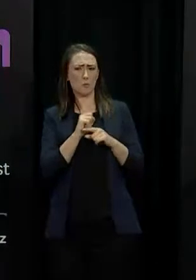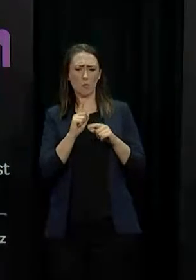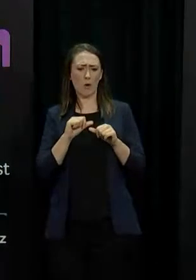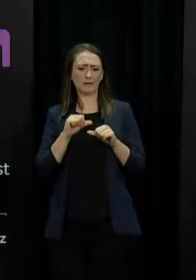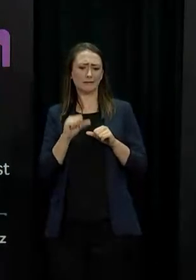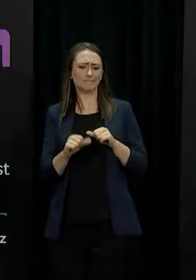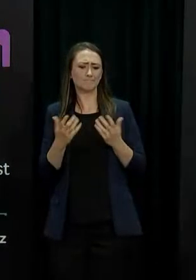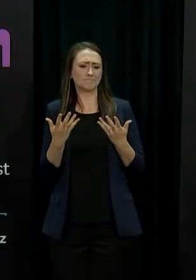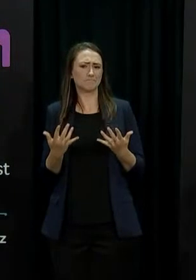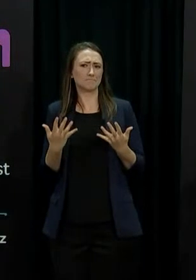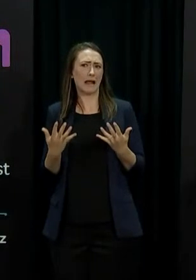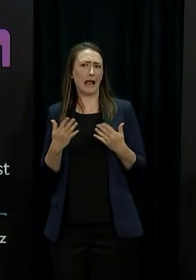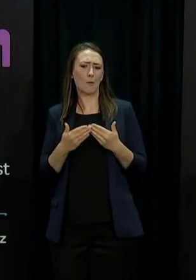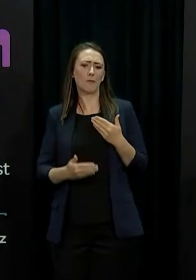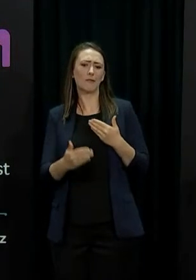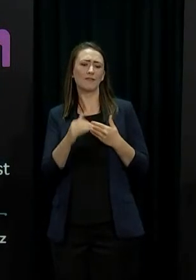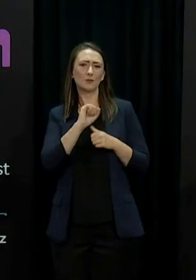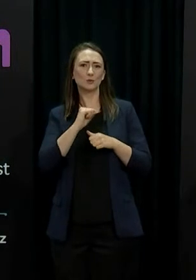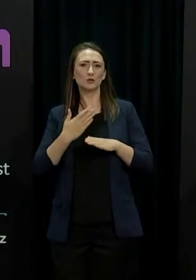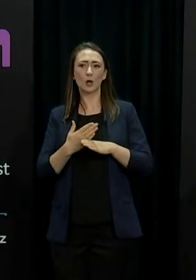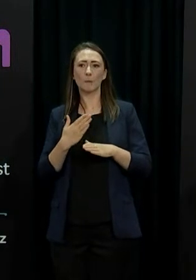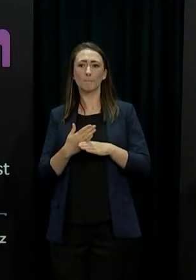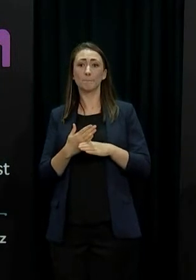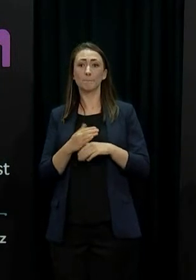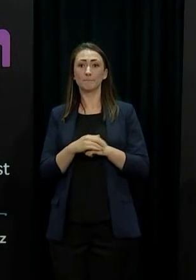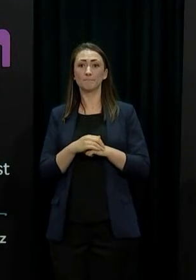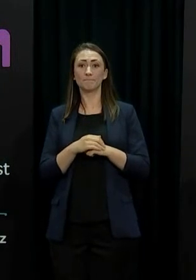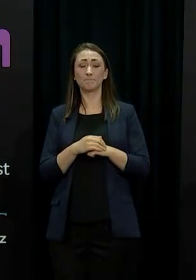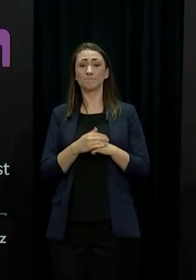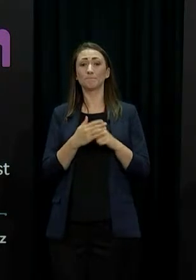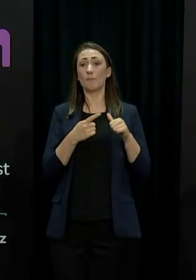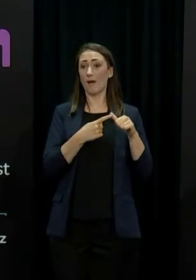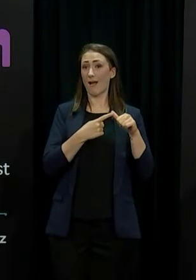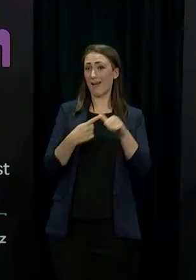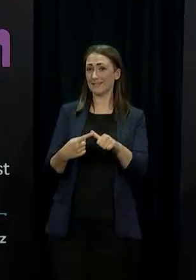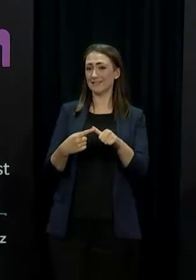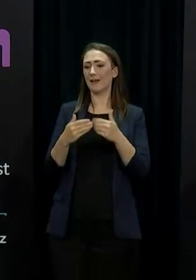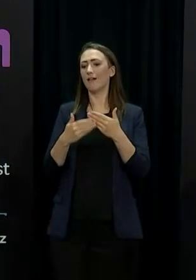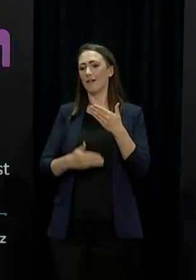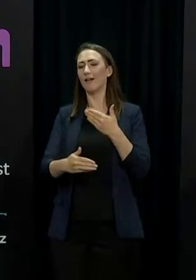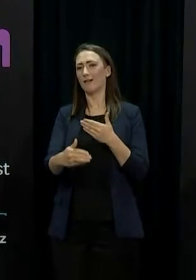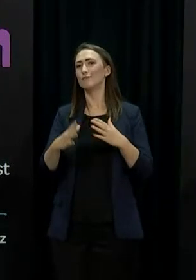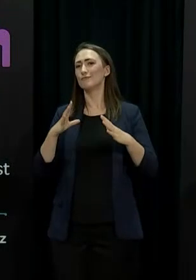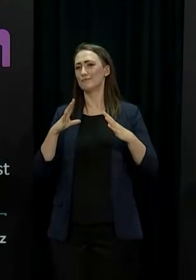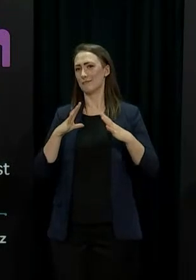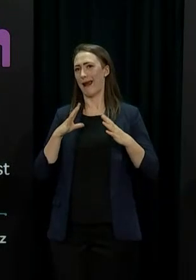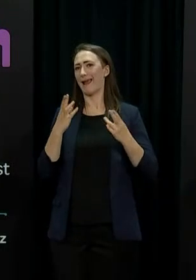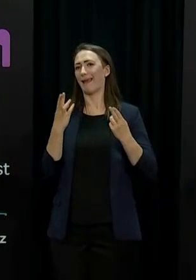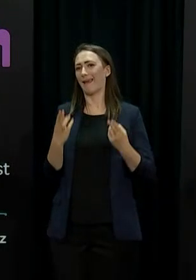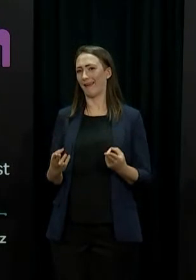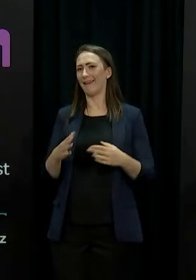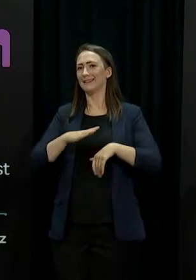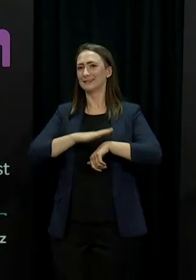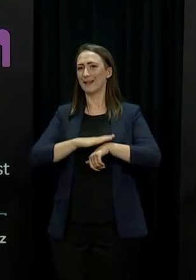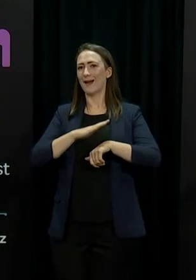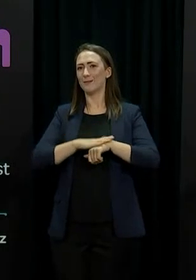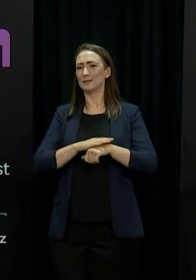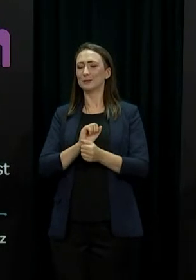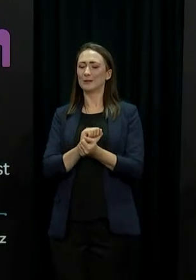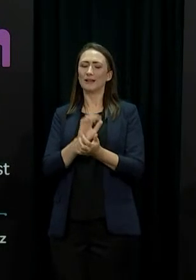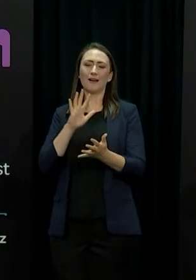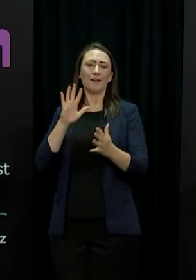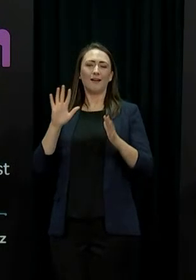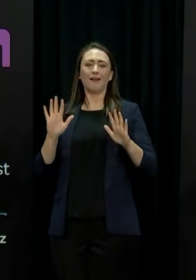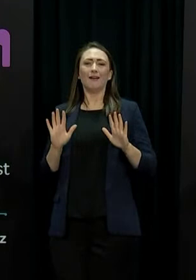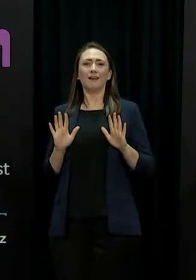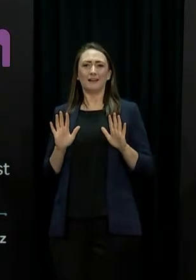Well, what's next is an extended break, so some time out to sort of just really let go of